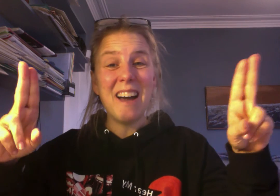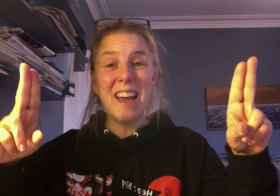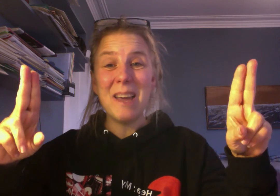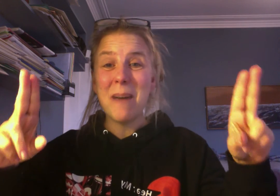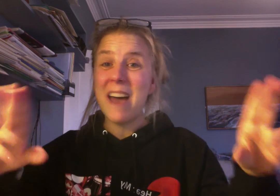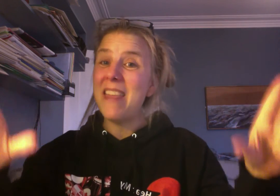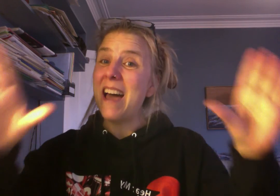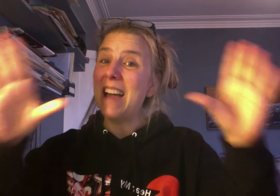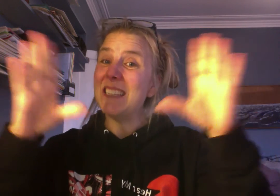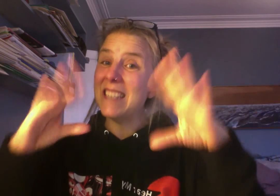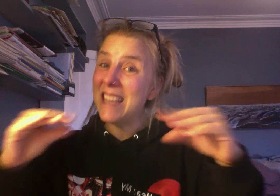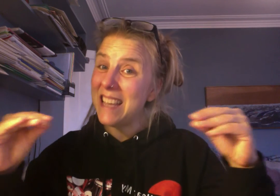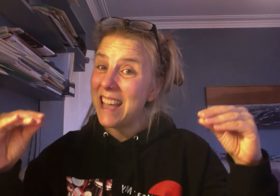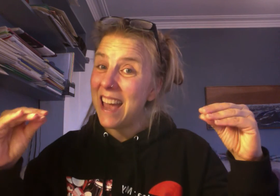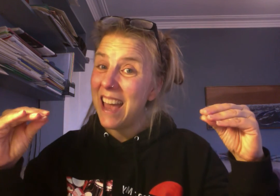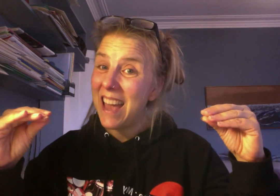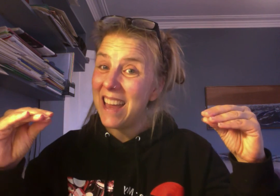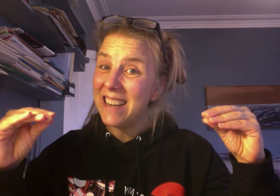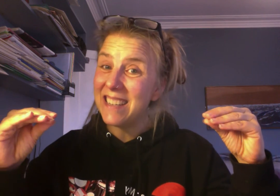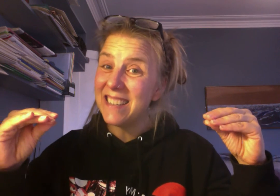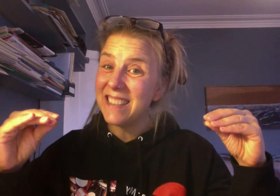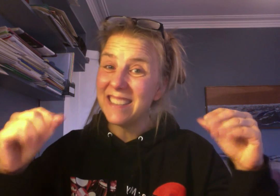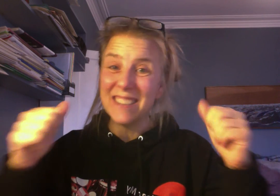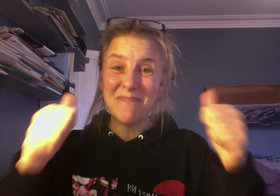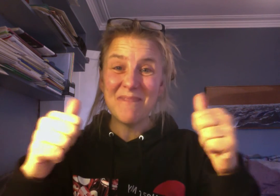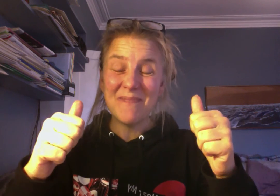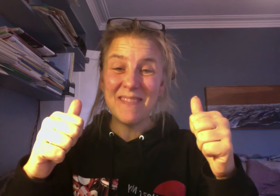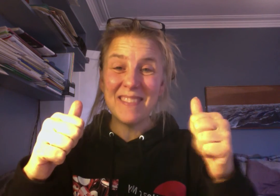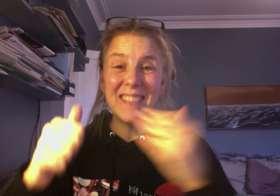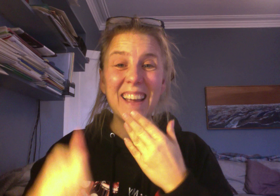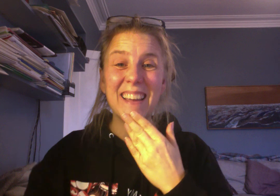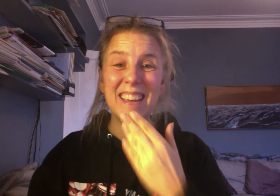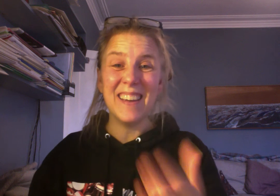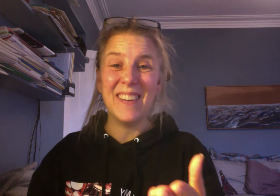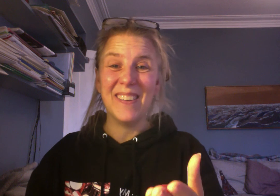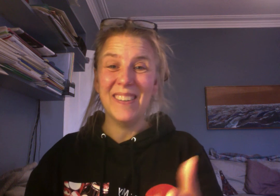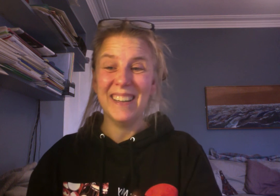time, and that's the end. Thank you.